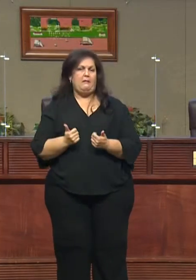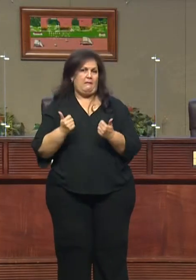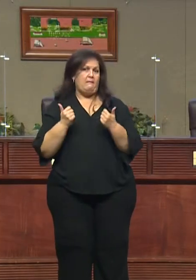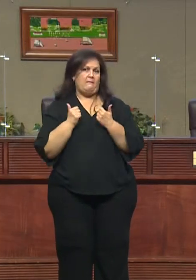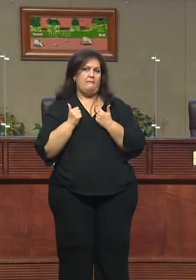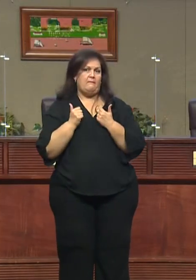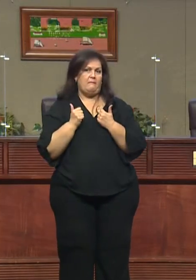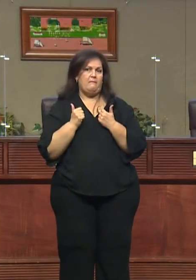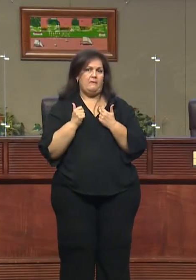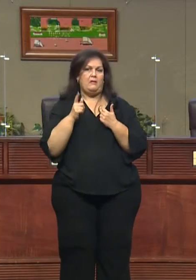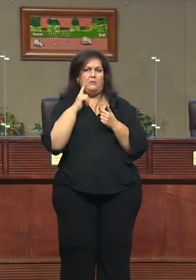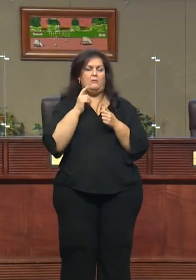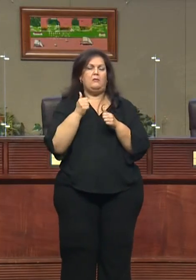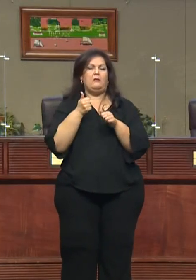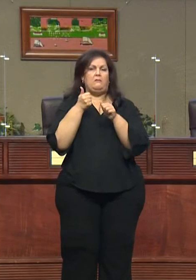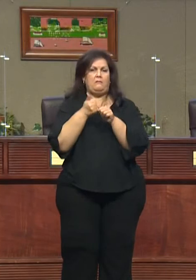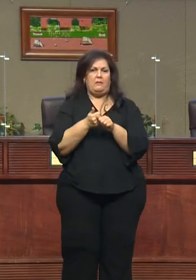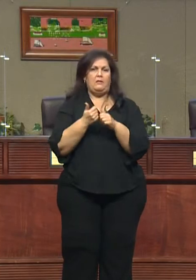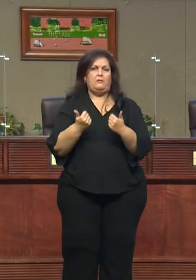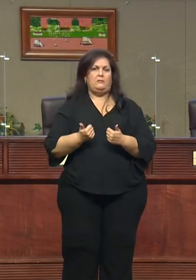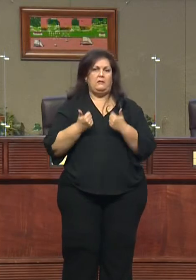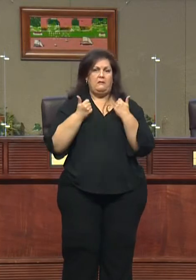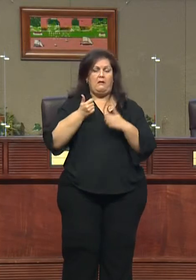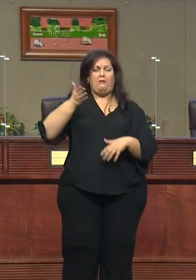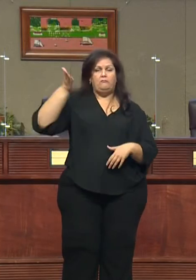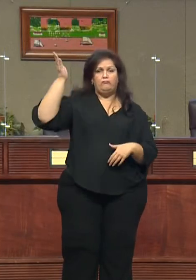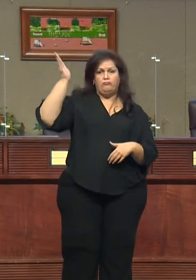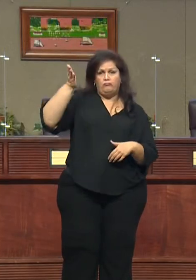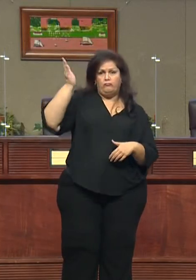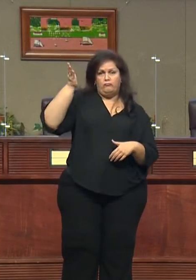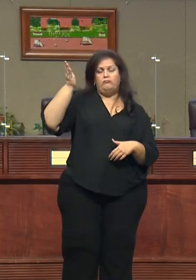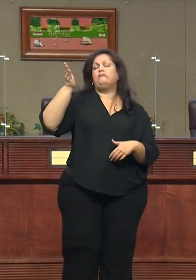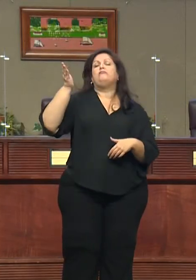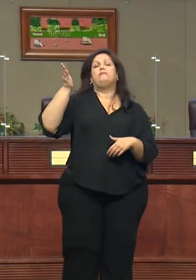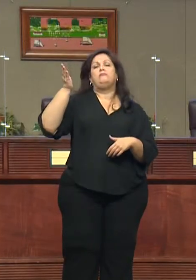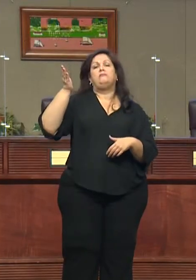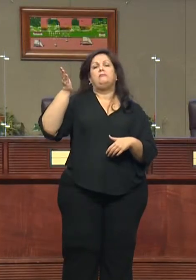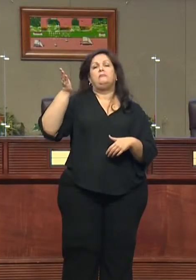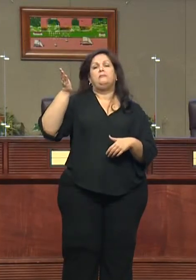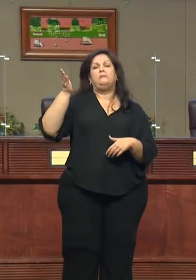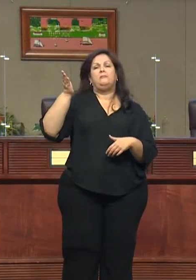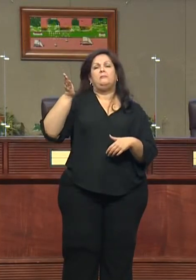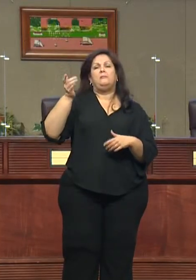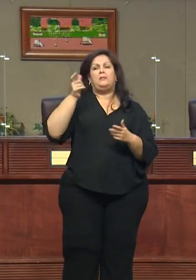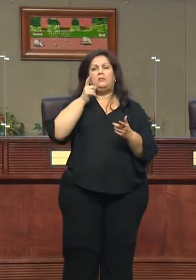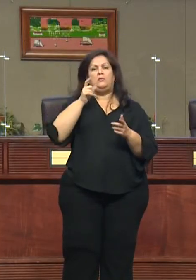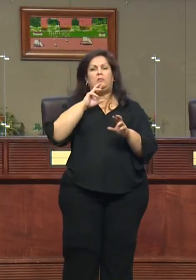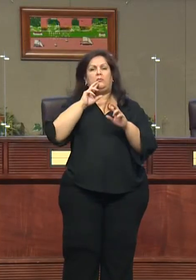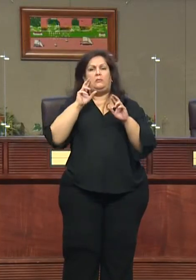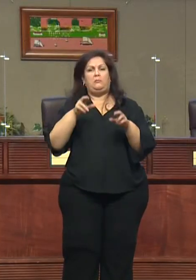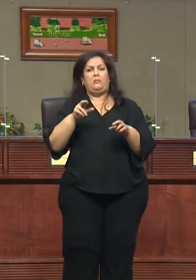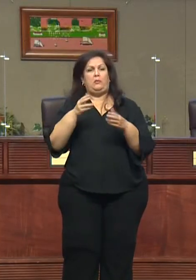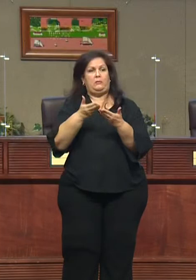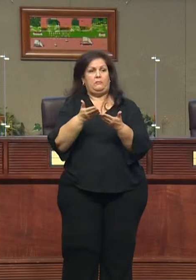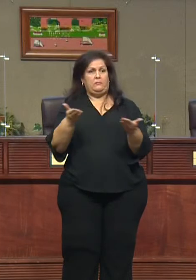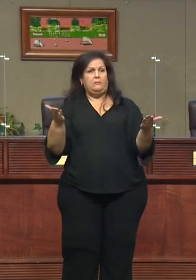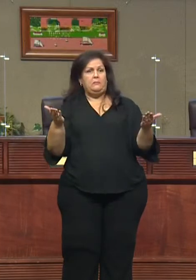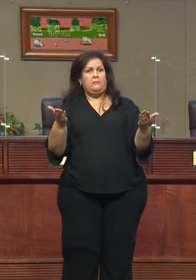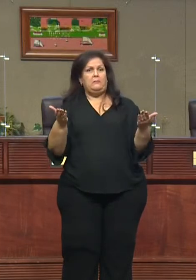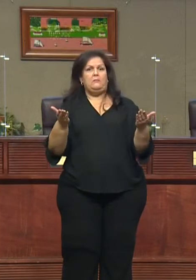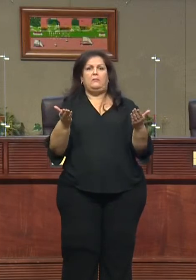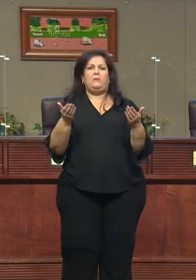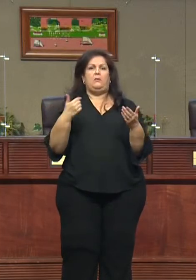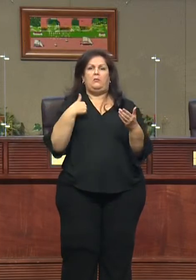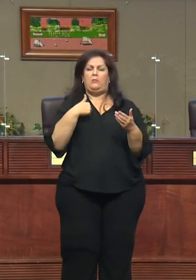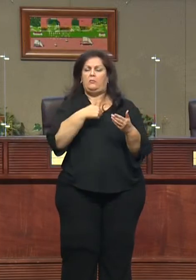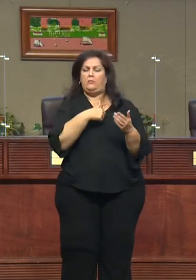can follow the live presentation that will be made to report back to our community on just where we